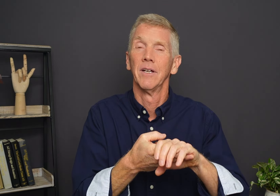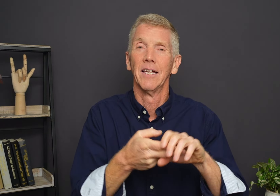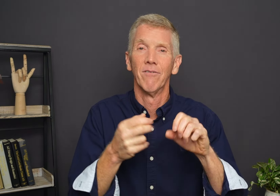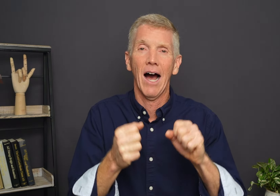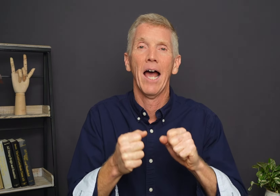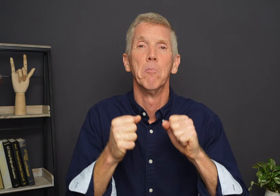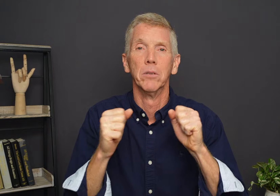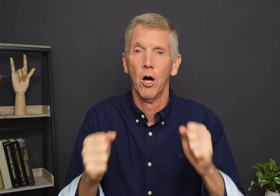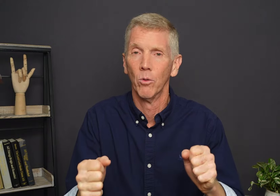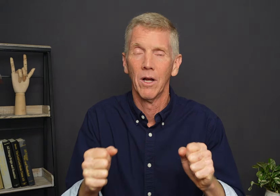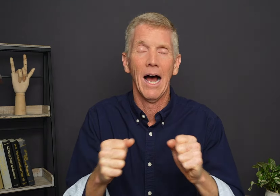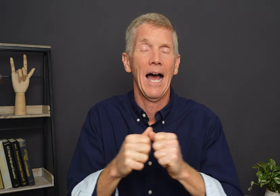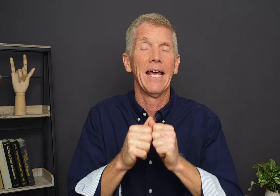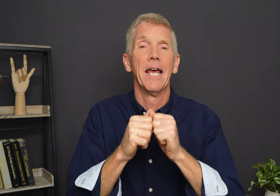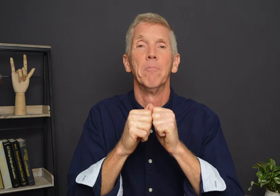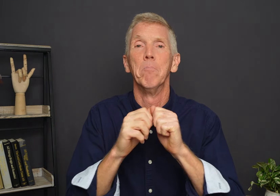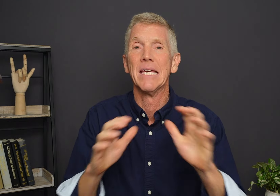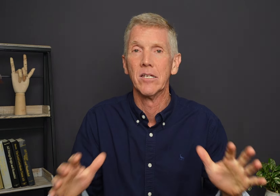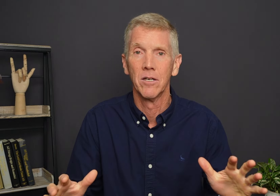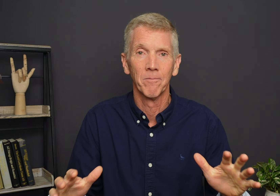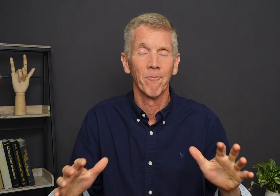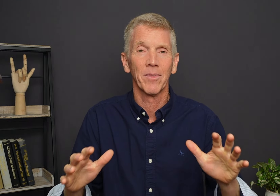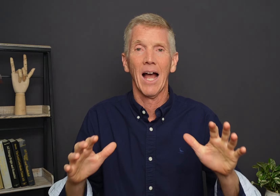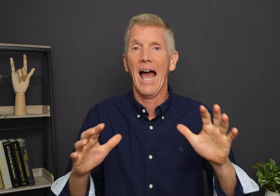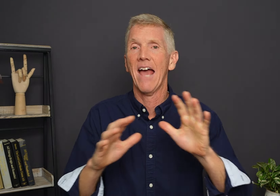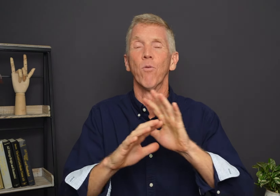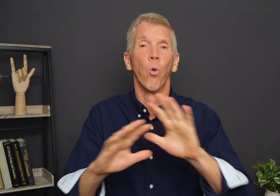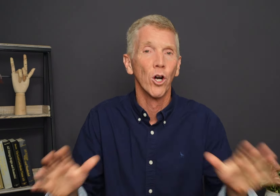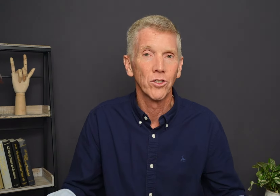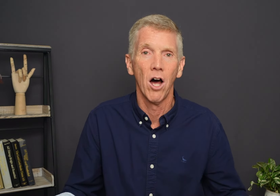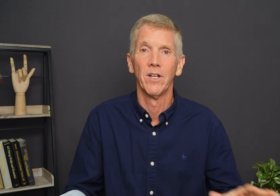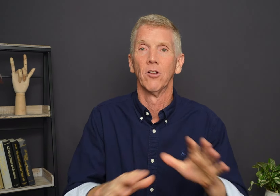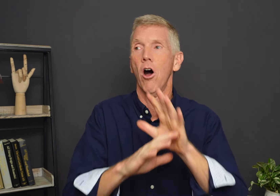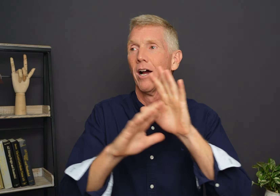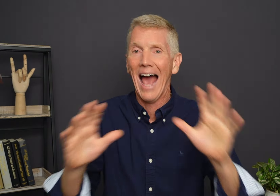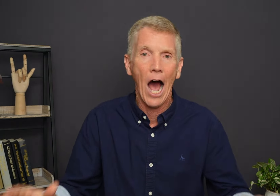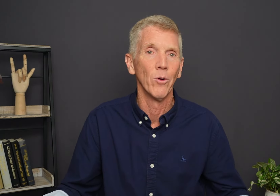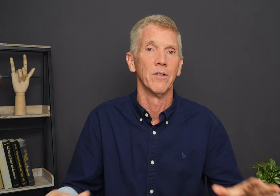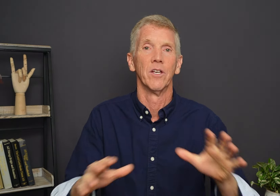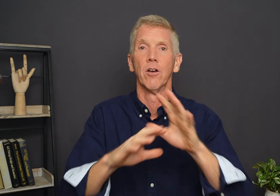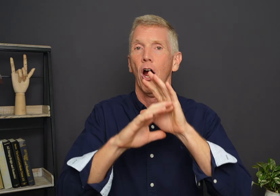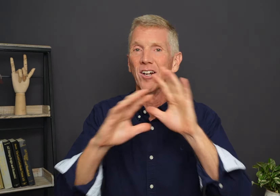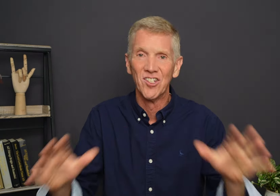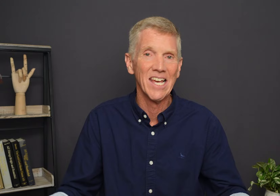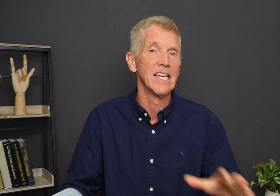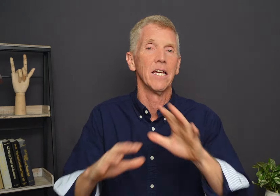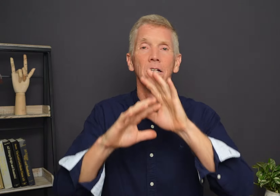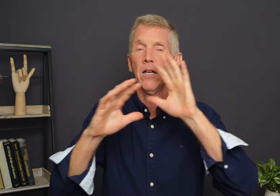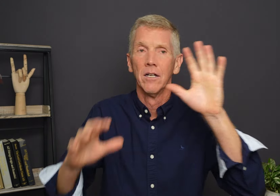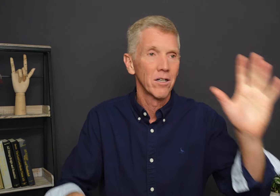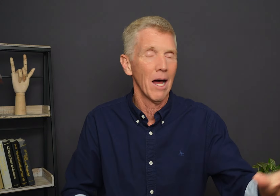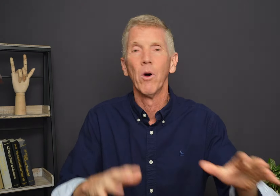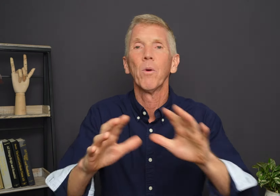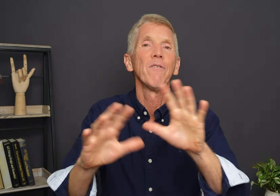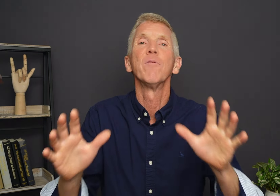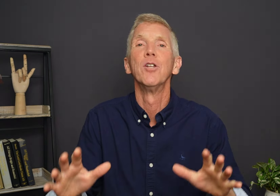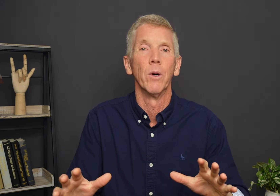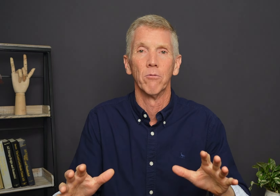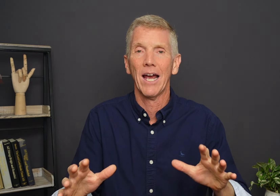If I am blown, I am beat, I have worked all day long out in the yard, digging, whatever you've been doing, right?